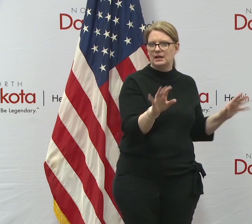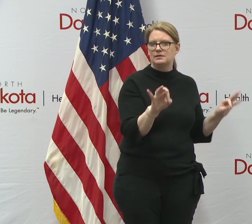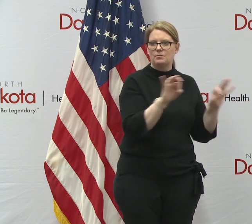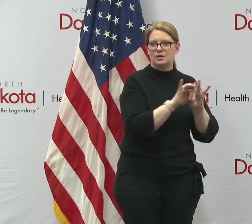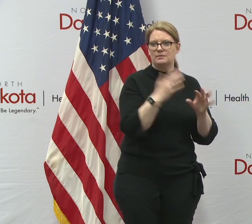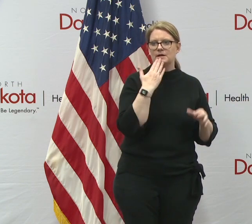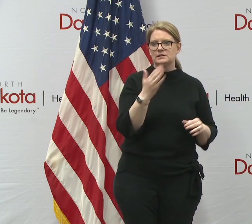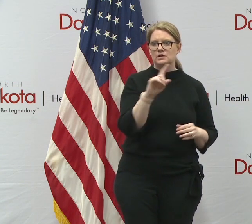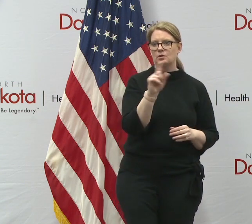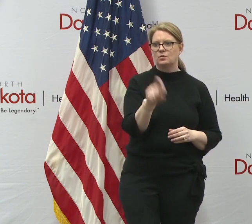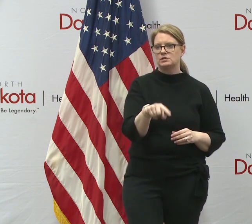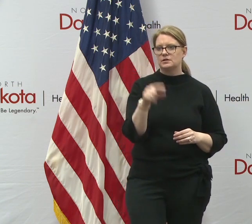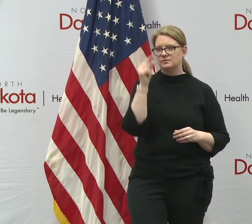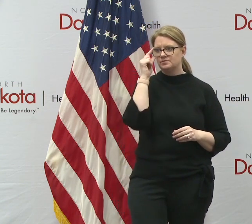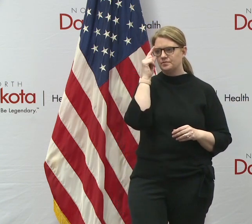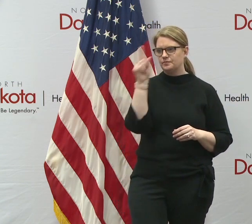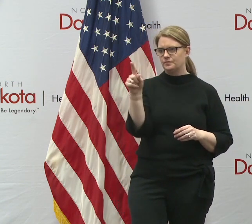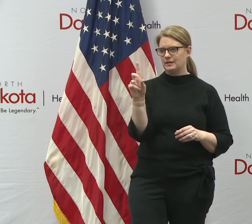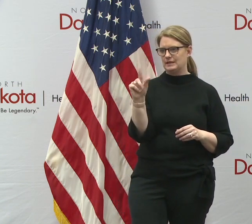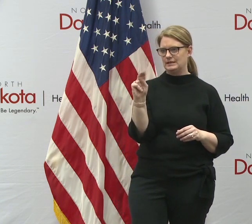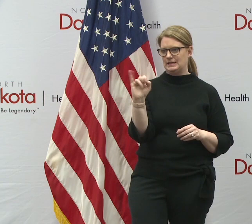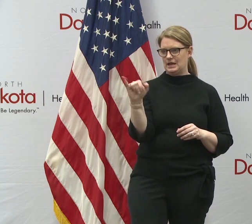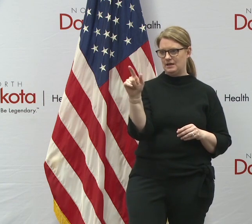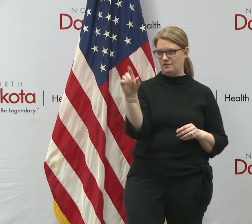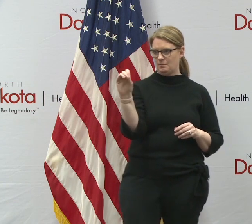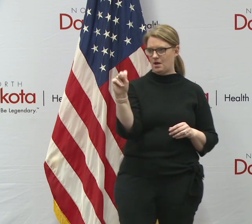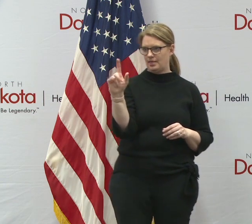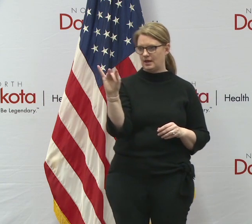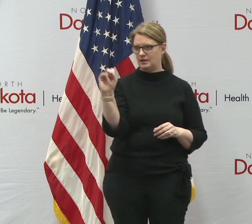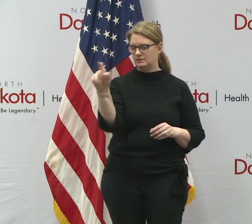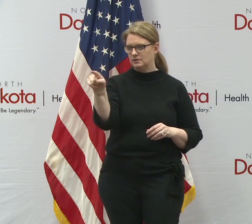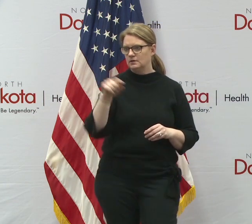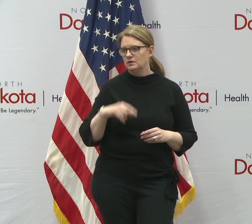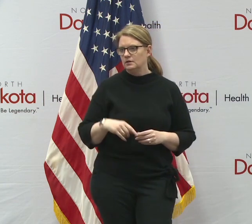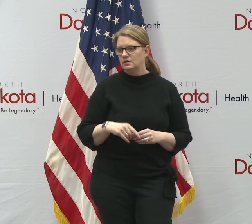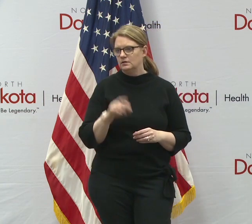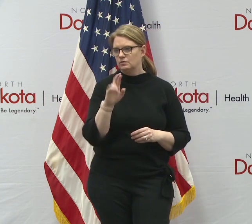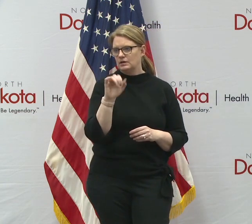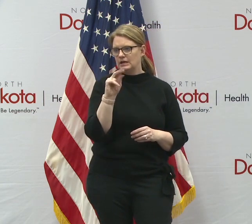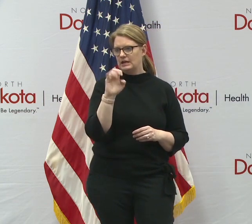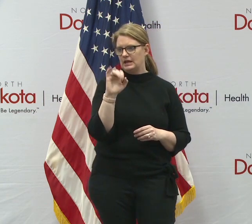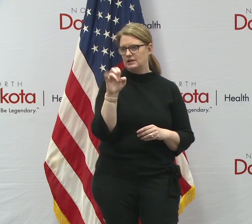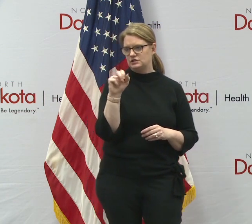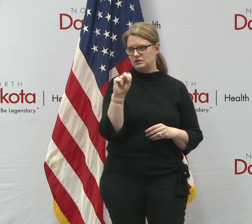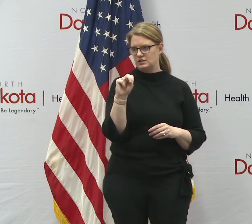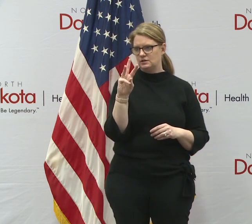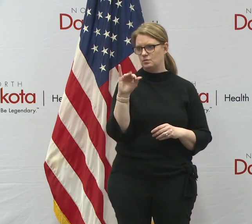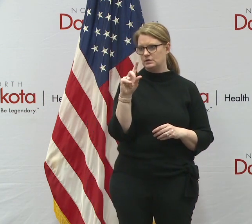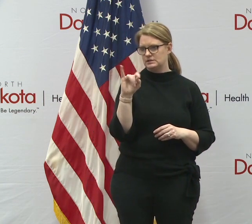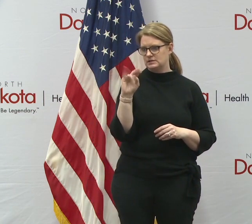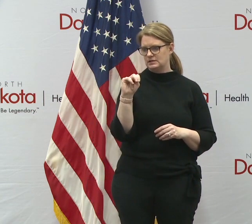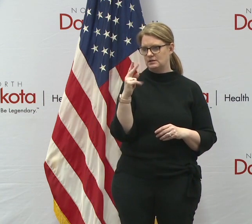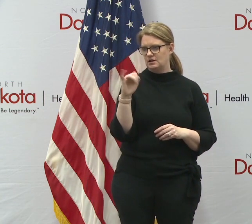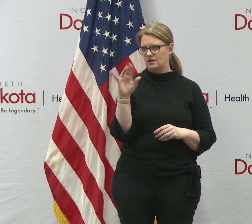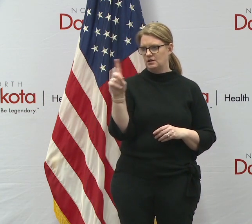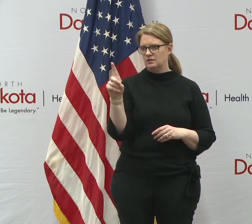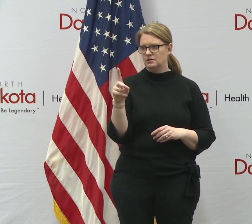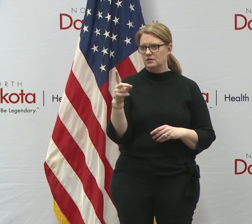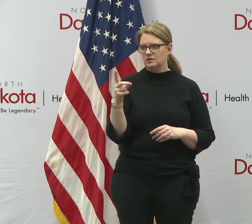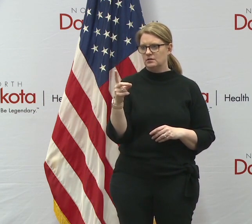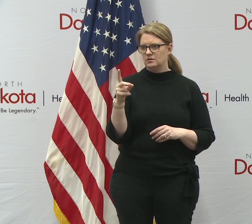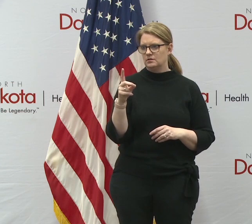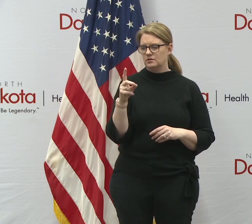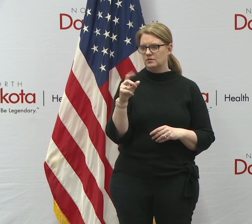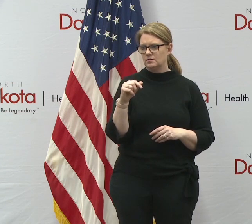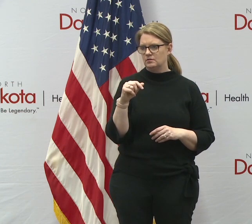good question, thank you. Danny from online. Renee Jean with the Williston Herald. Do you have a breakdown on what